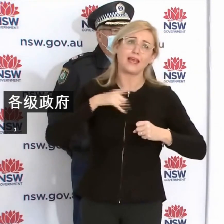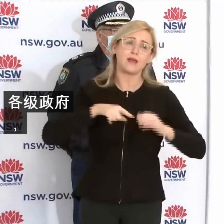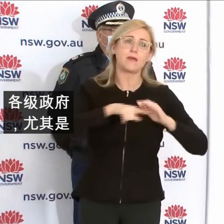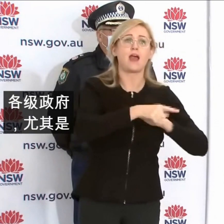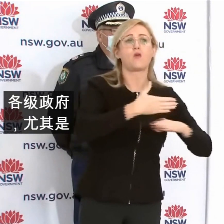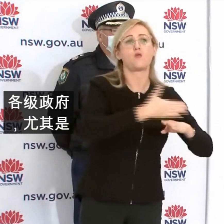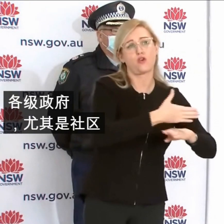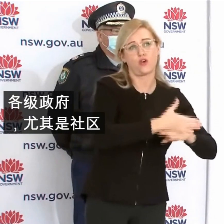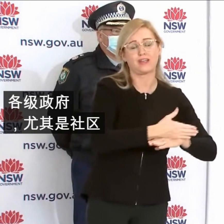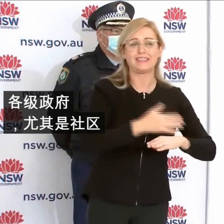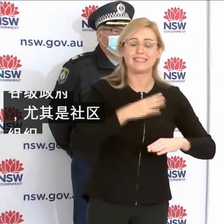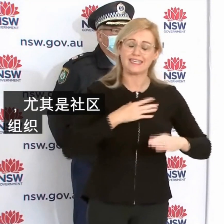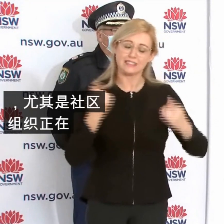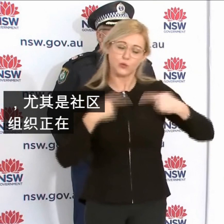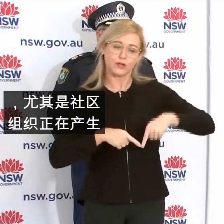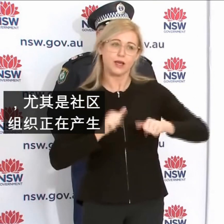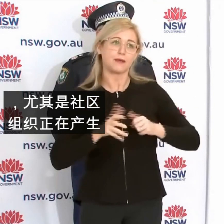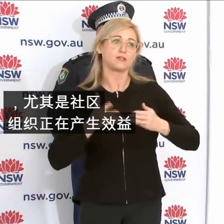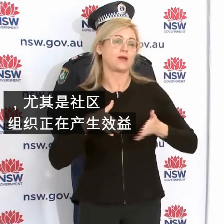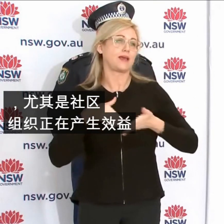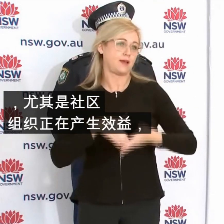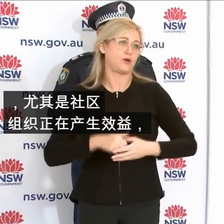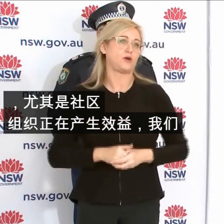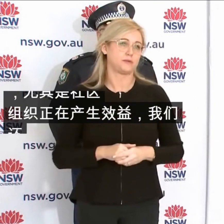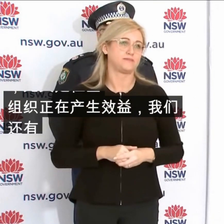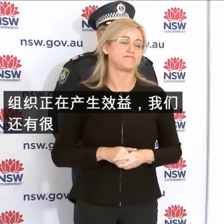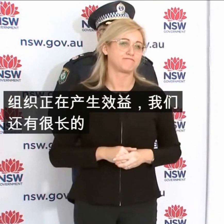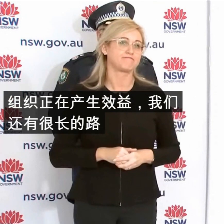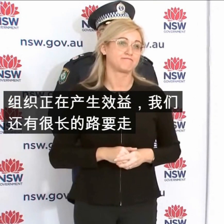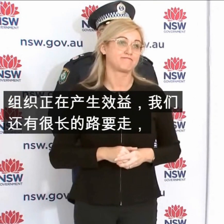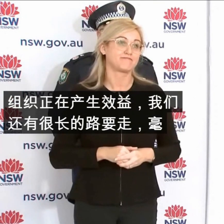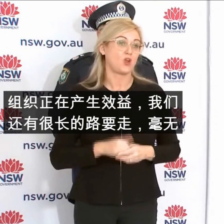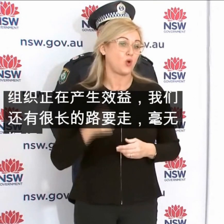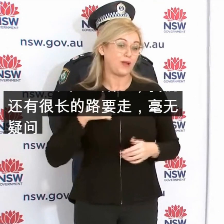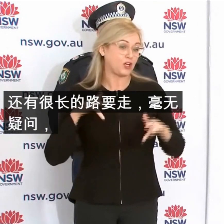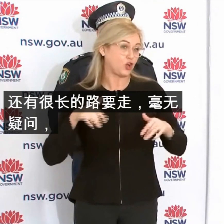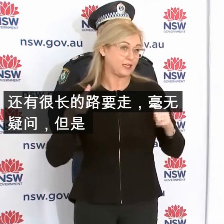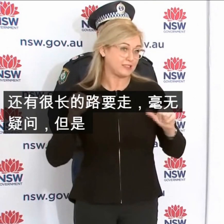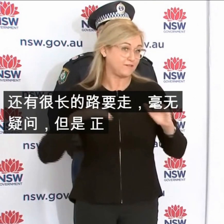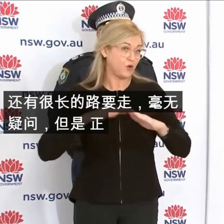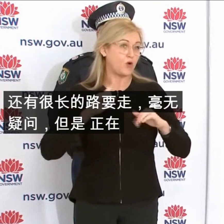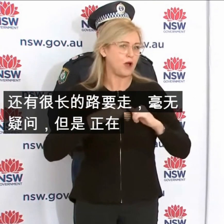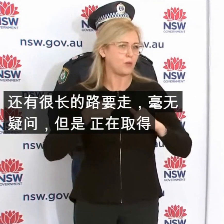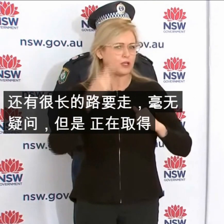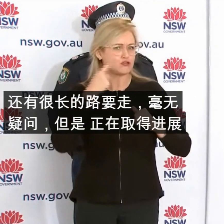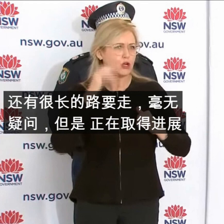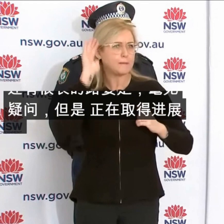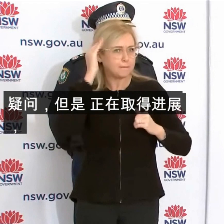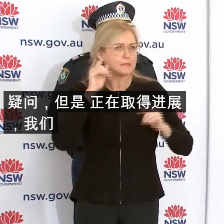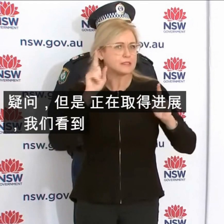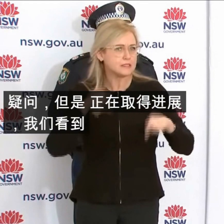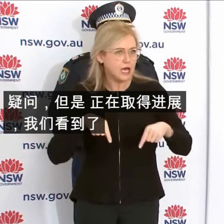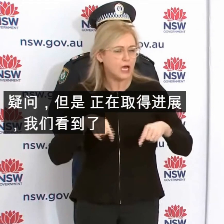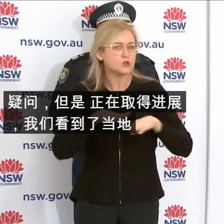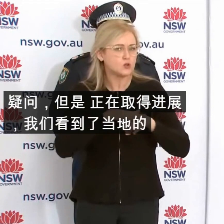and in particular community organisation is yielding benefit. We've got a long way to go, there's no doubt about it, but the inroads are being made and